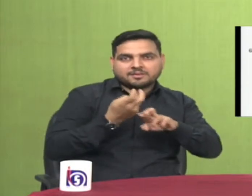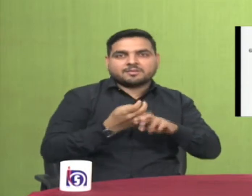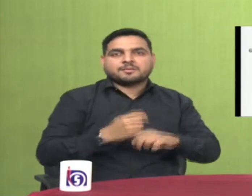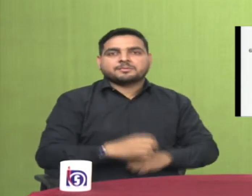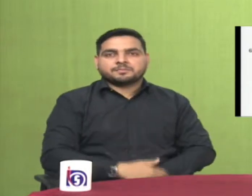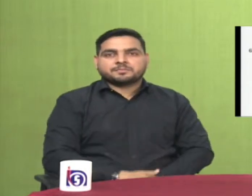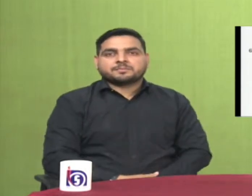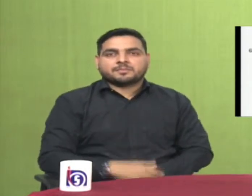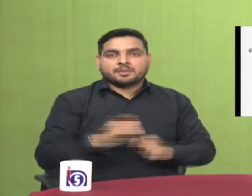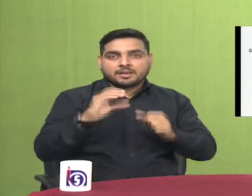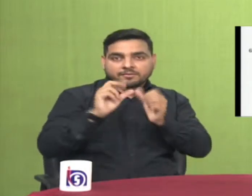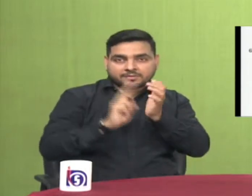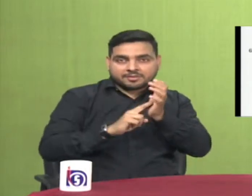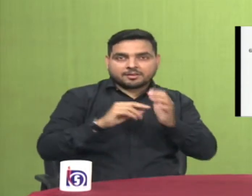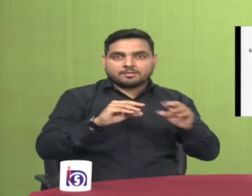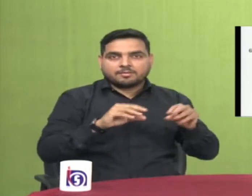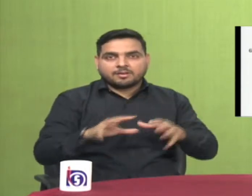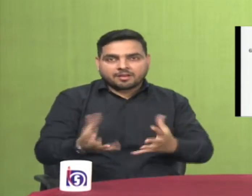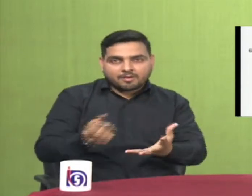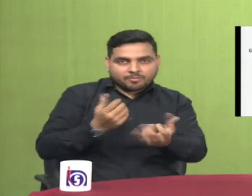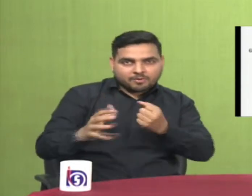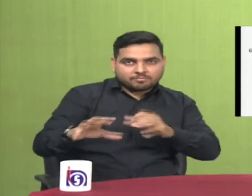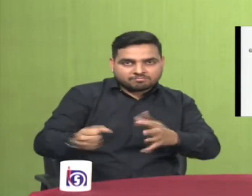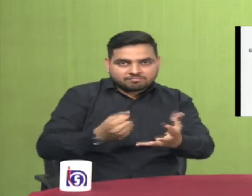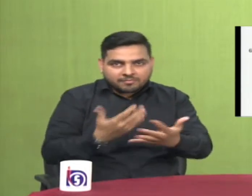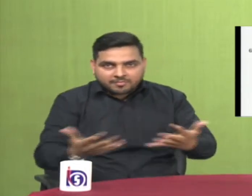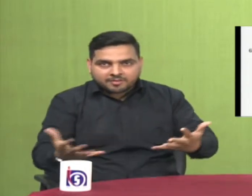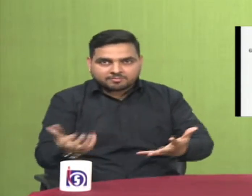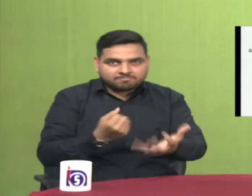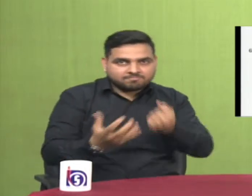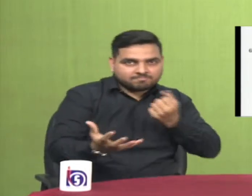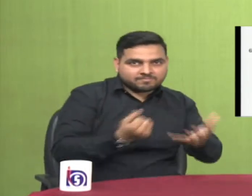can pick up objects from floor,